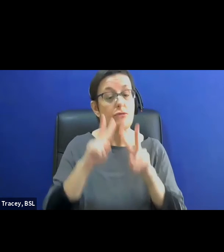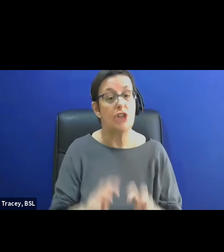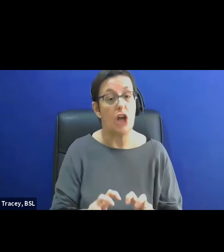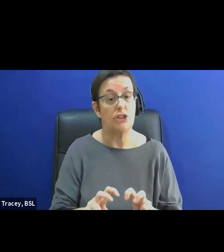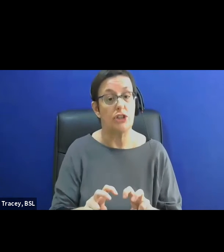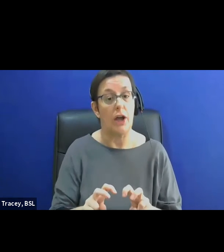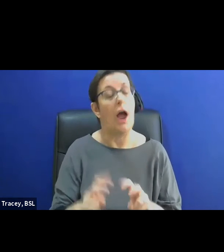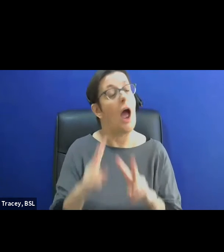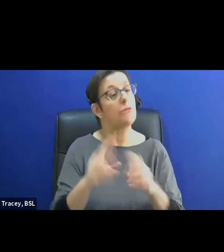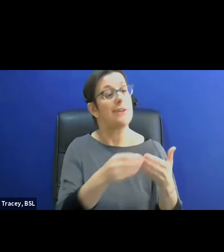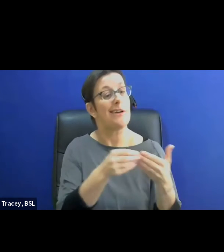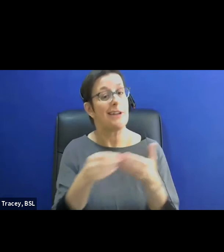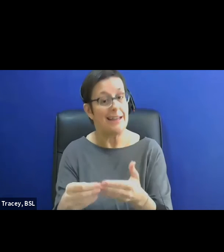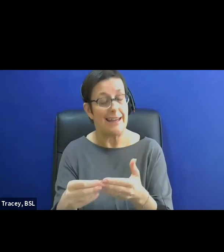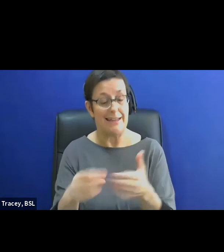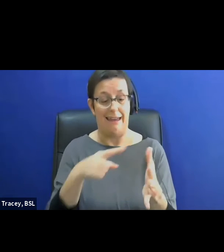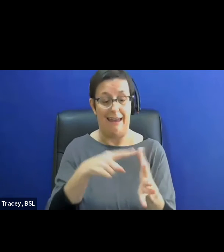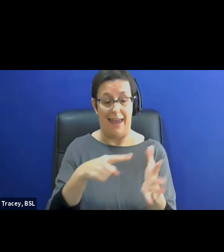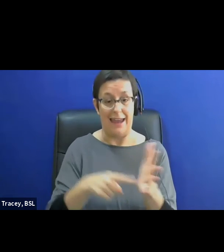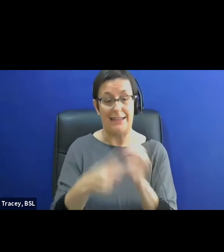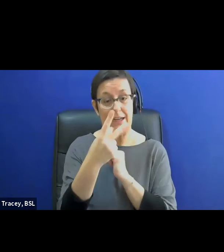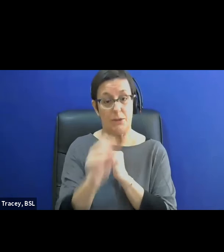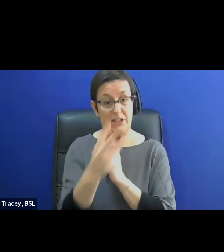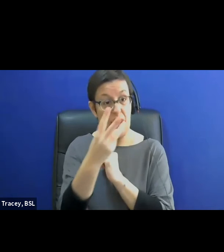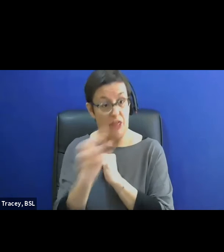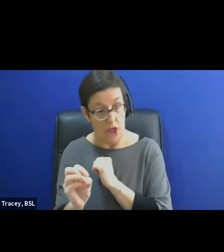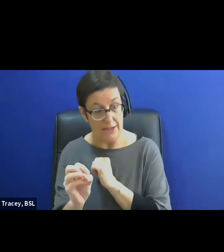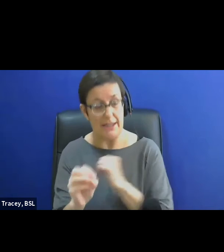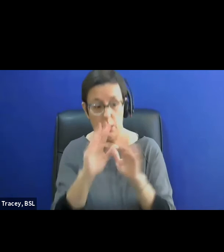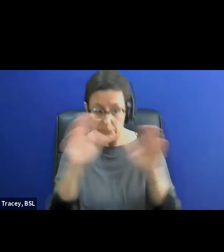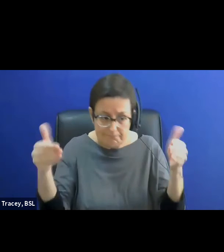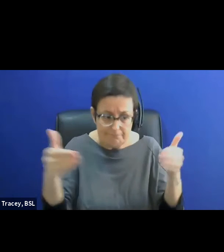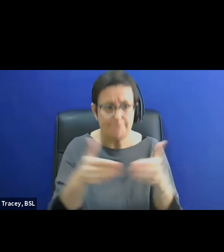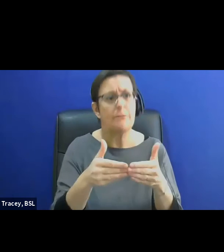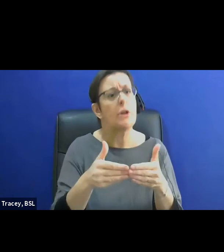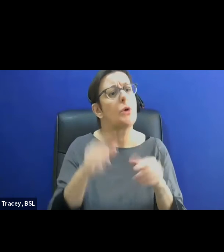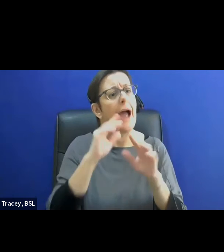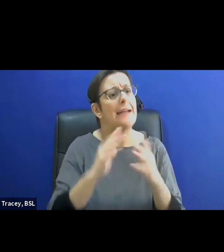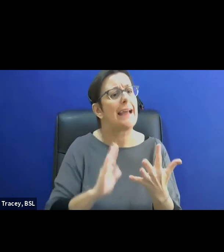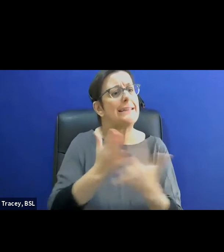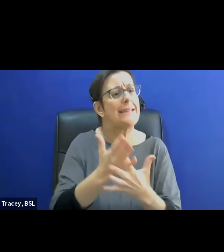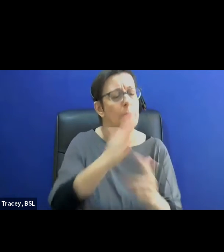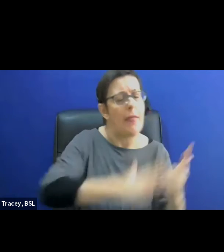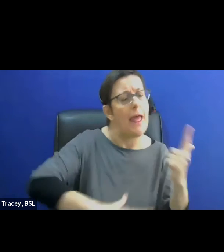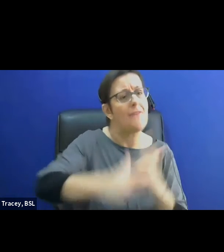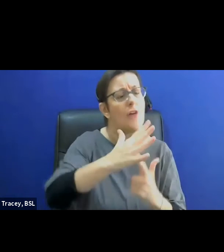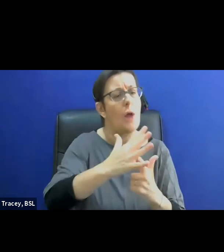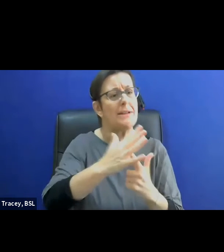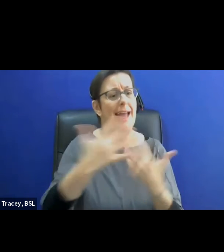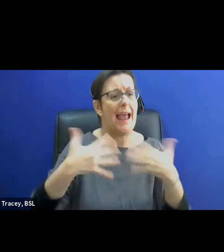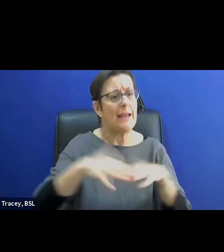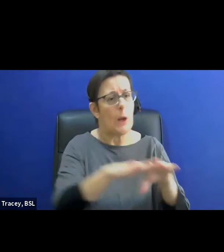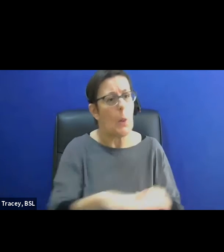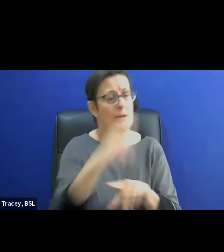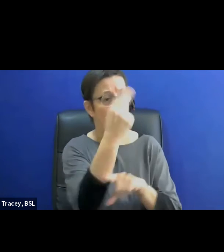2030 sub-programme that is looking at inclusive design and accessible environments in lower middle income countries. I'm going to talk a